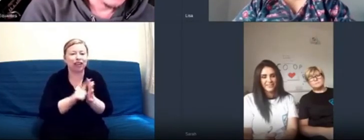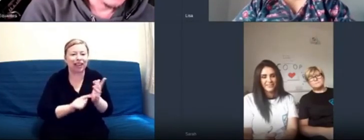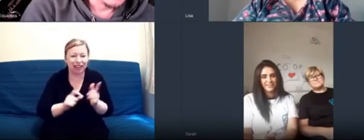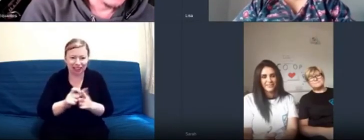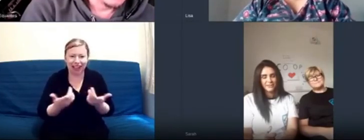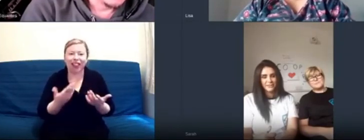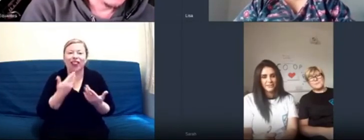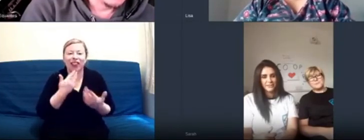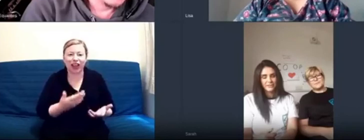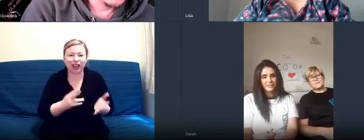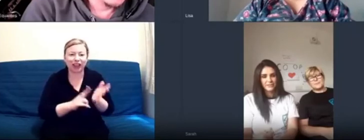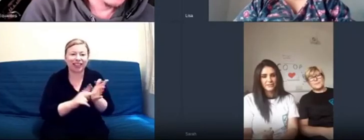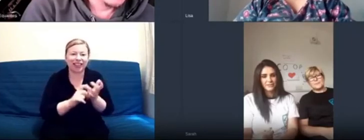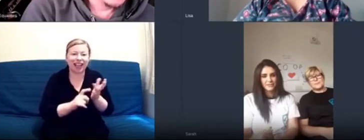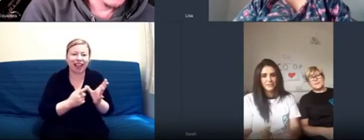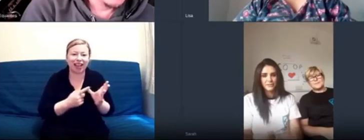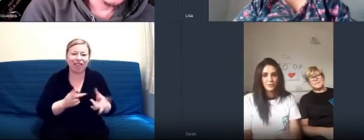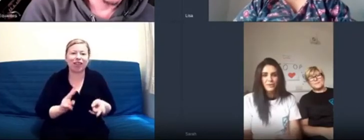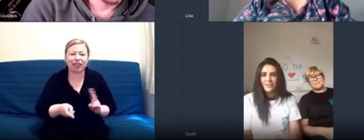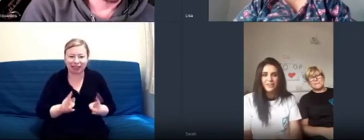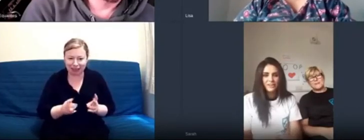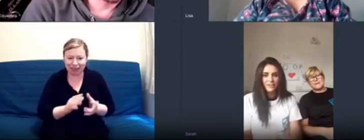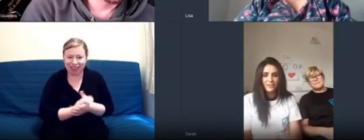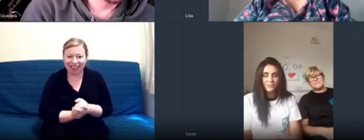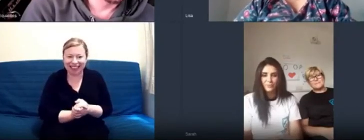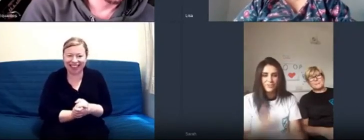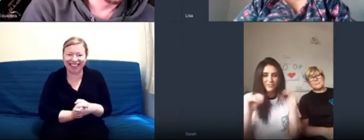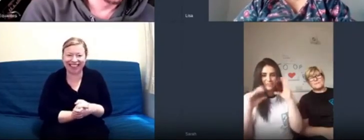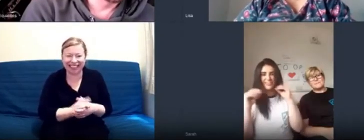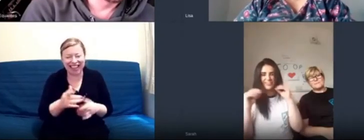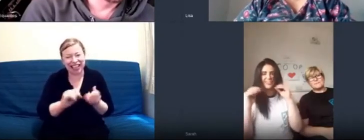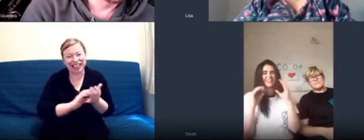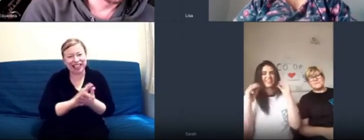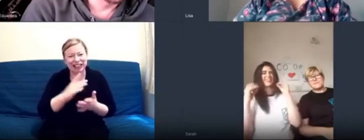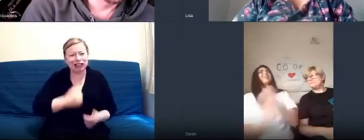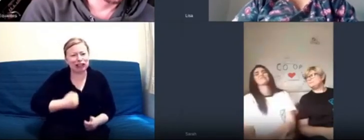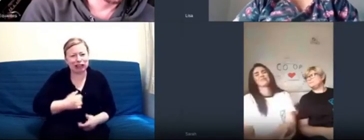Nicola, for interpreting. Thank you.